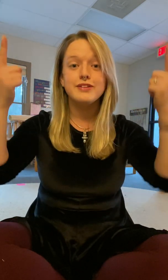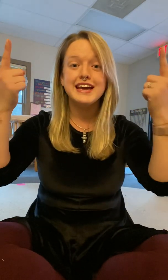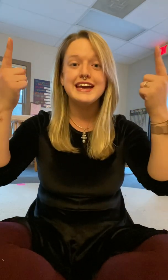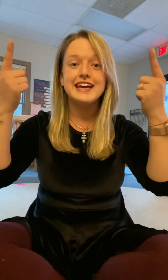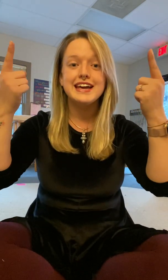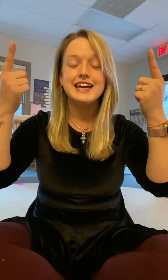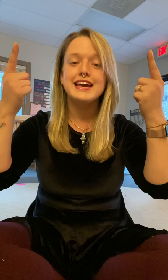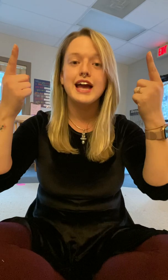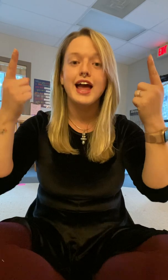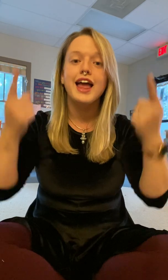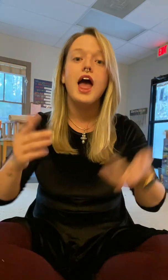history.